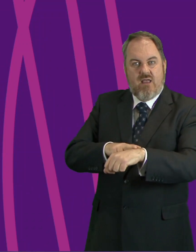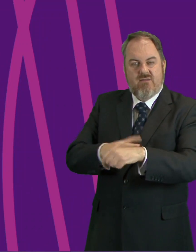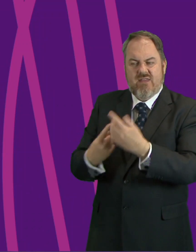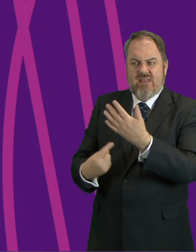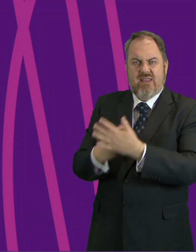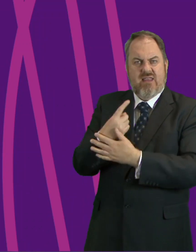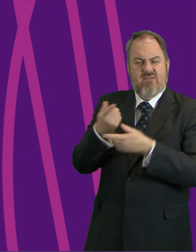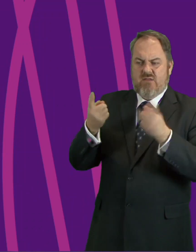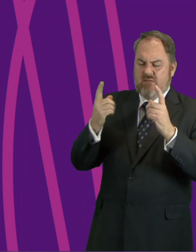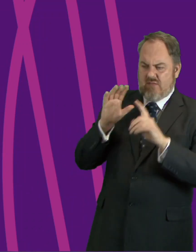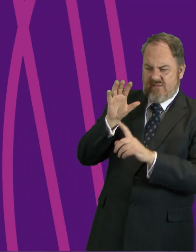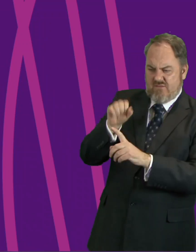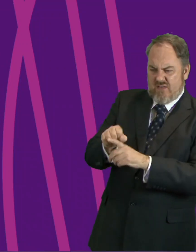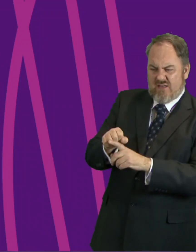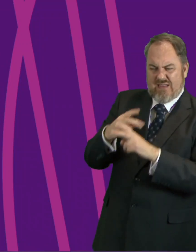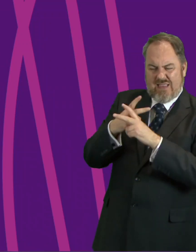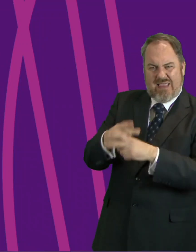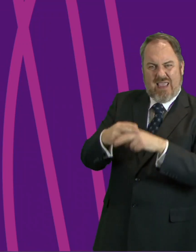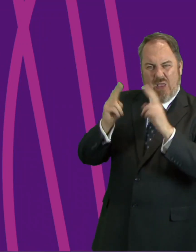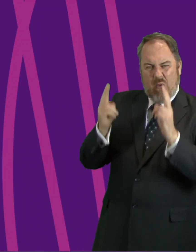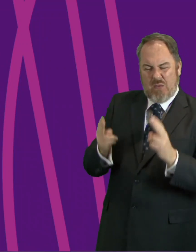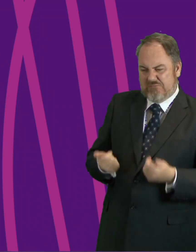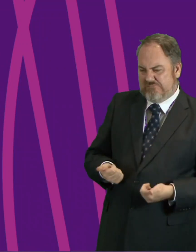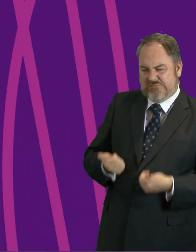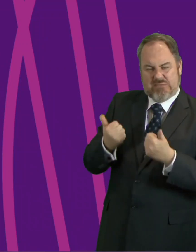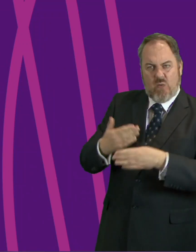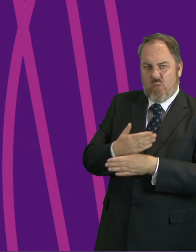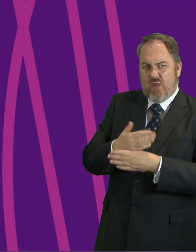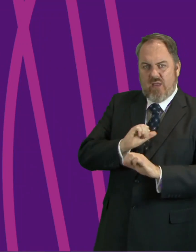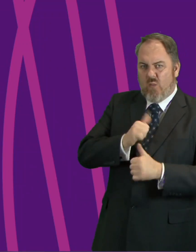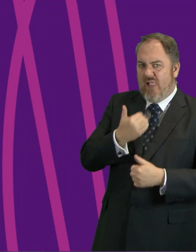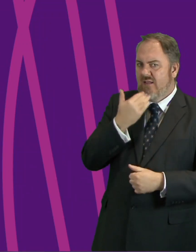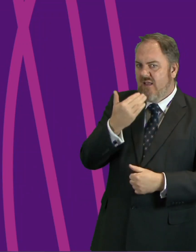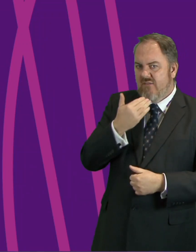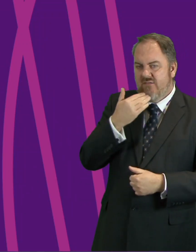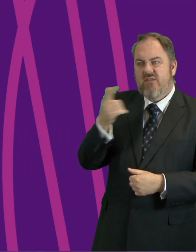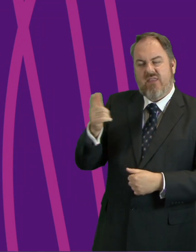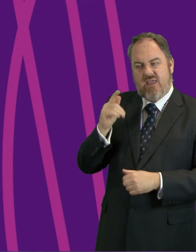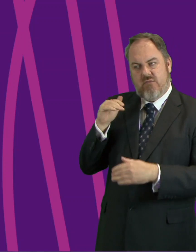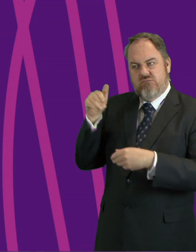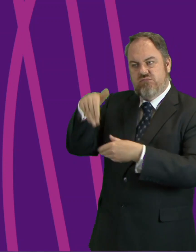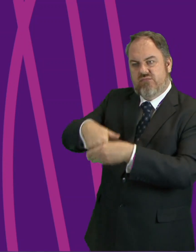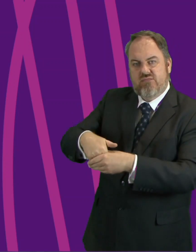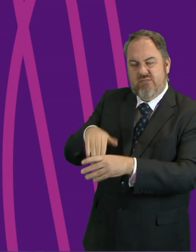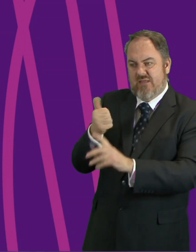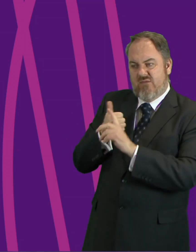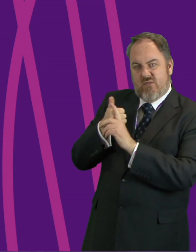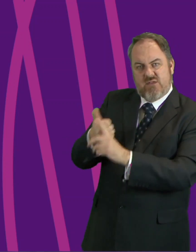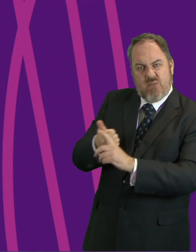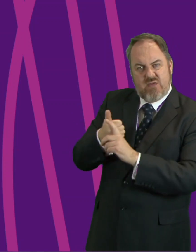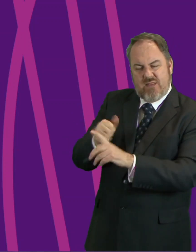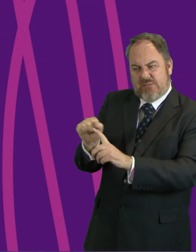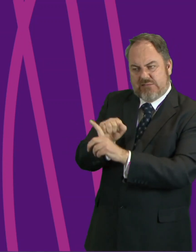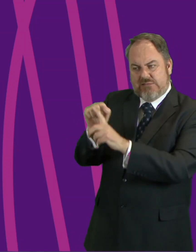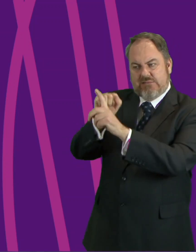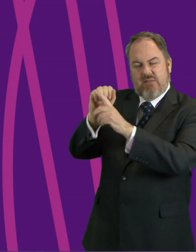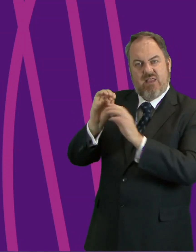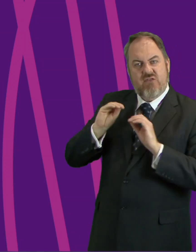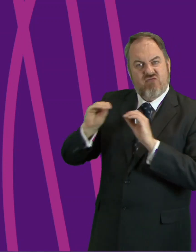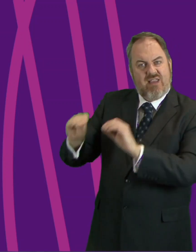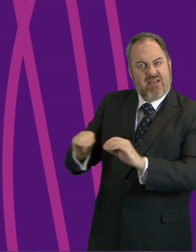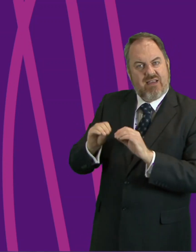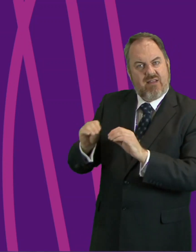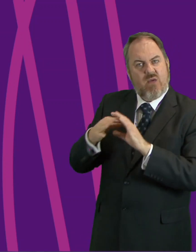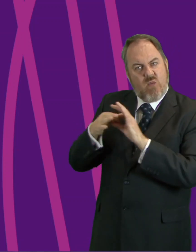rectify those. We have the Care Home Rapid Action Group that is taking accelerated action where that is necessary, working with care